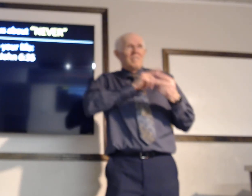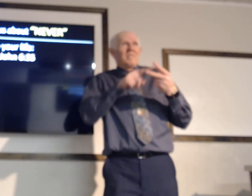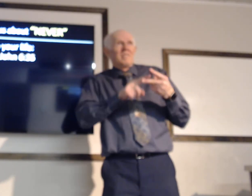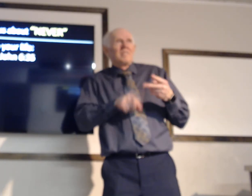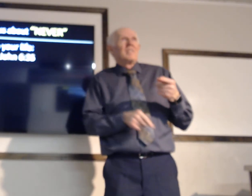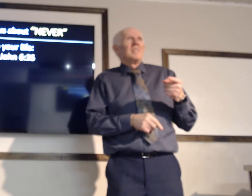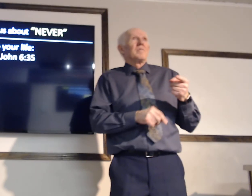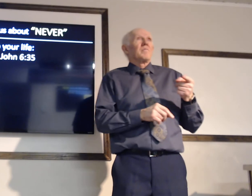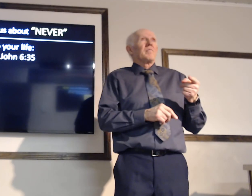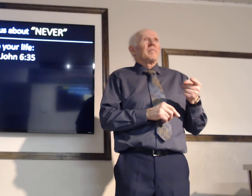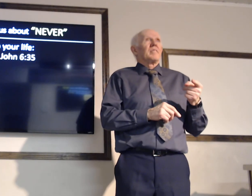The bread of life.